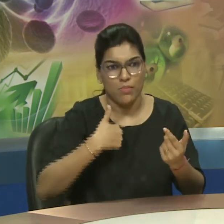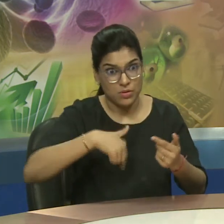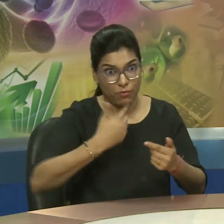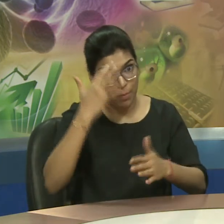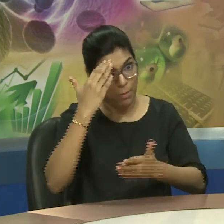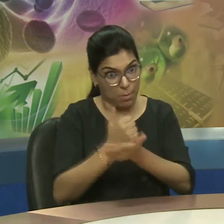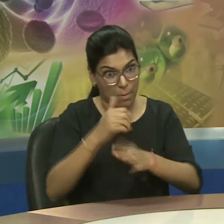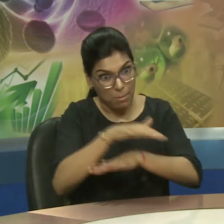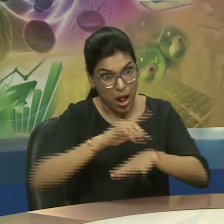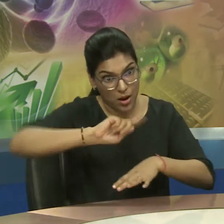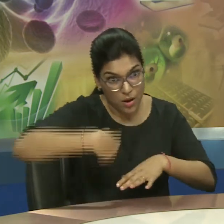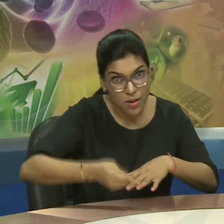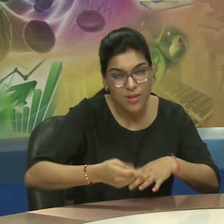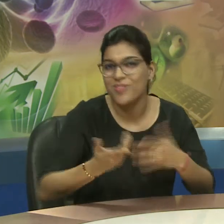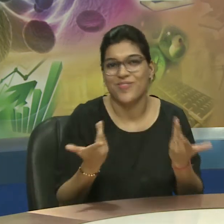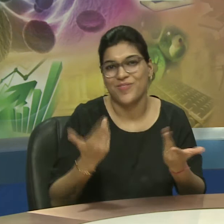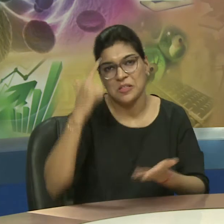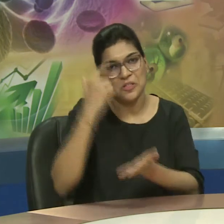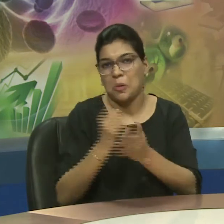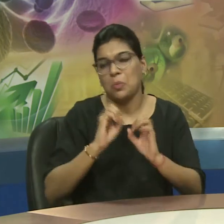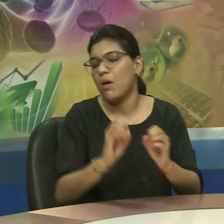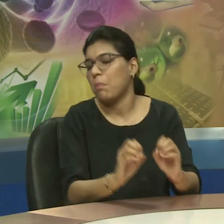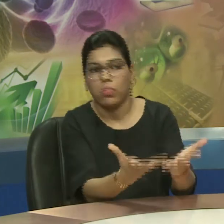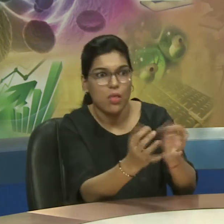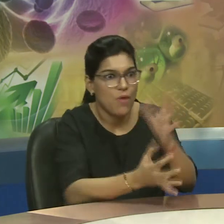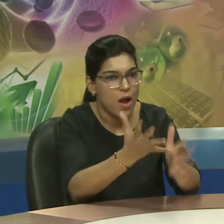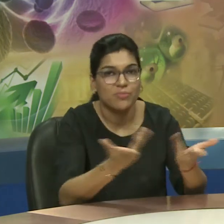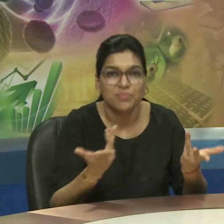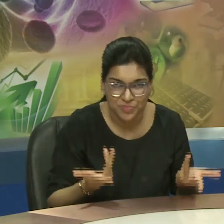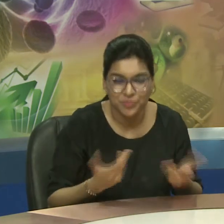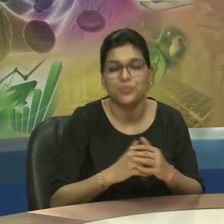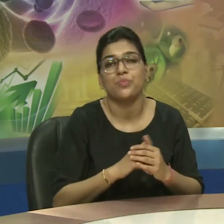In fire insurance, it is very uncertain.